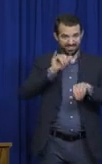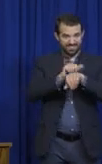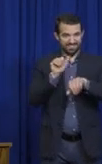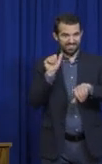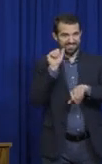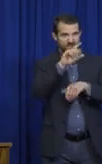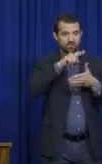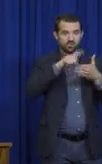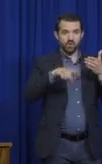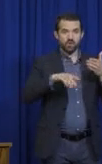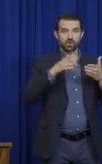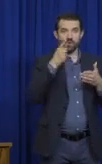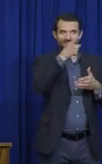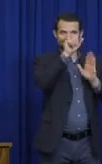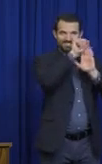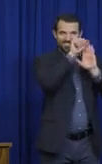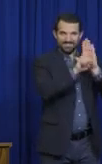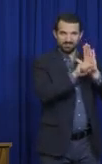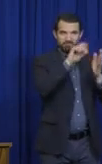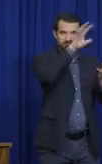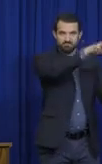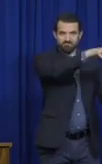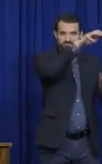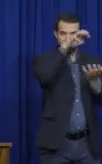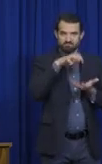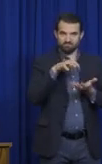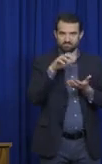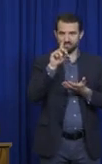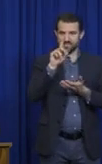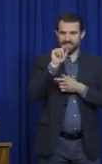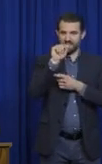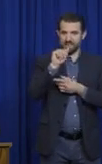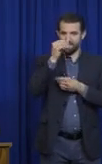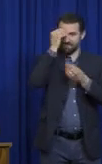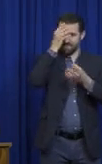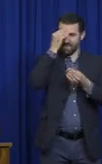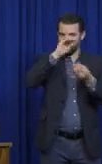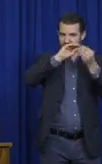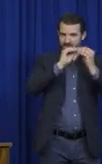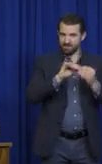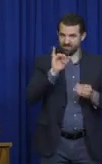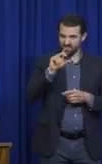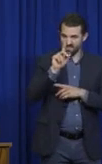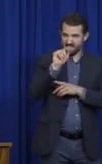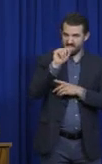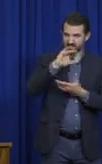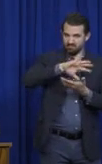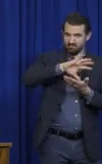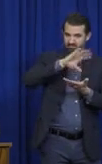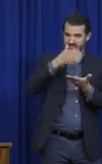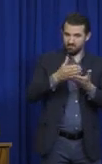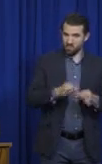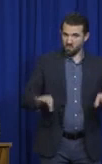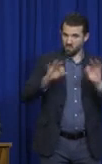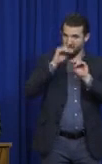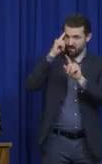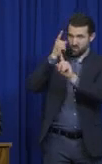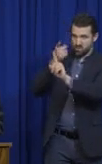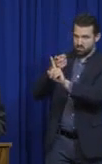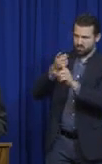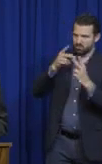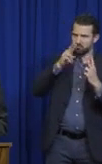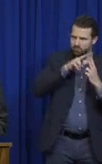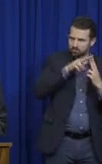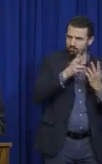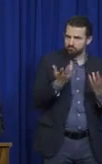collect, presumably because that data is of some sort of importance or utility to you. Great. Thanks,